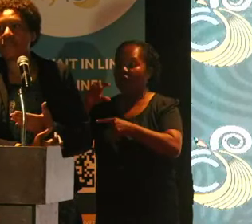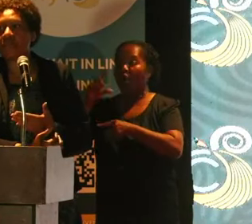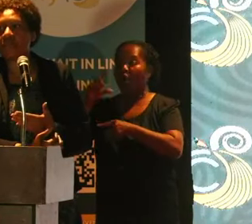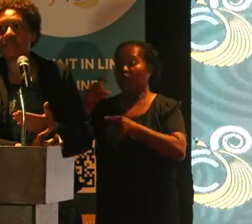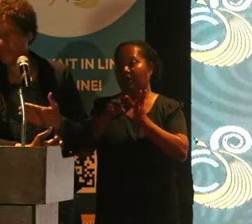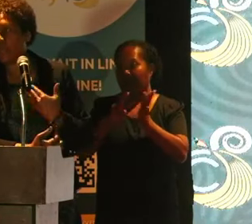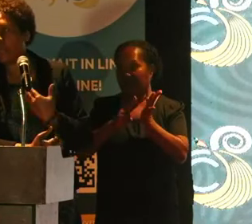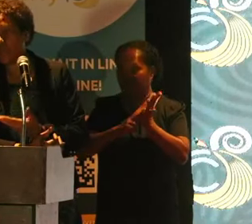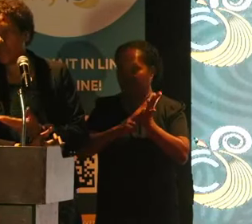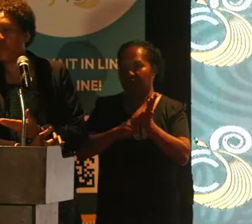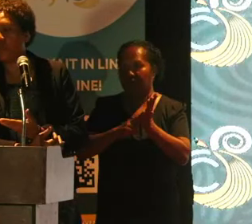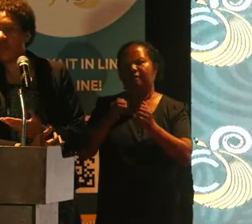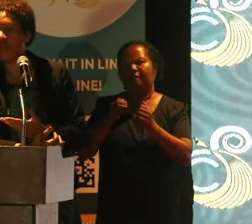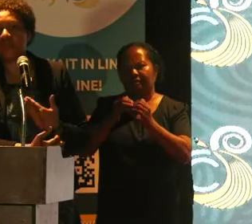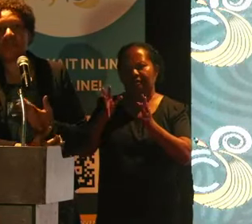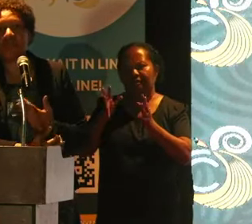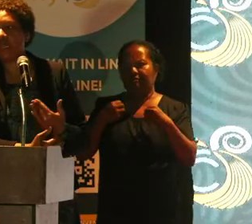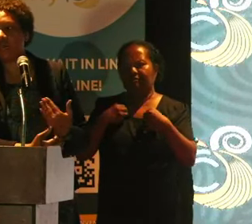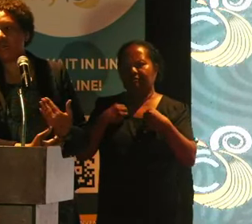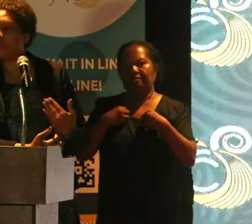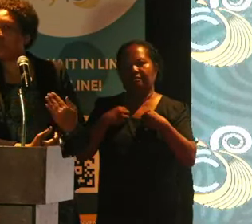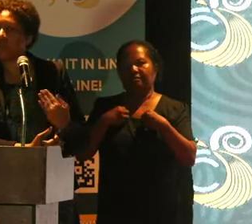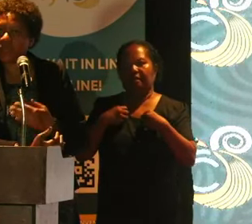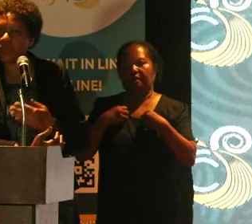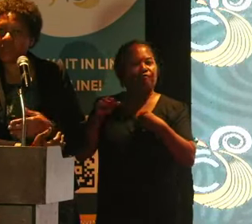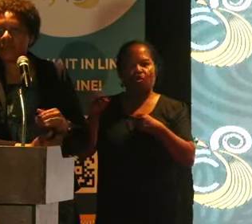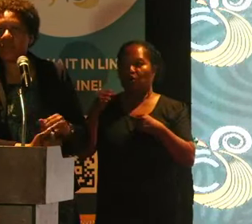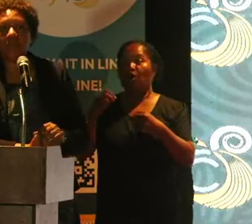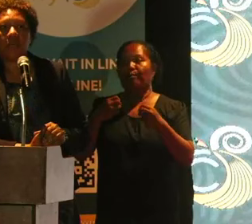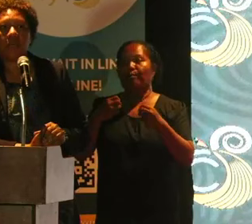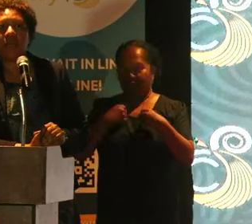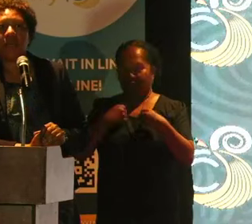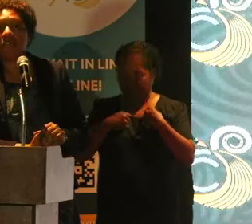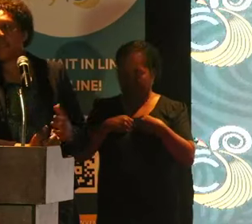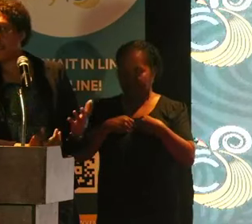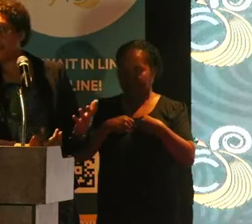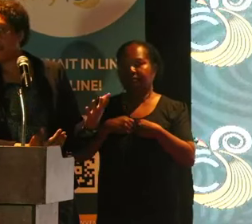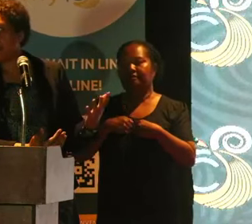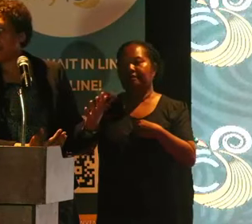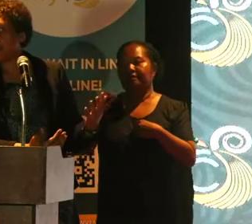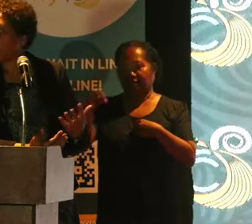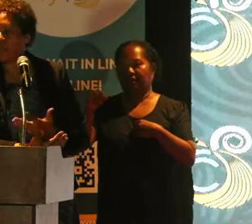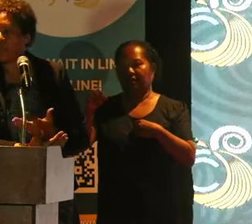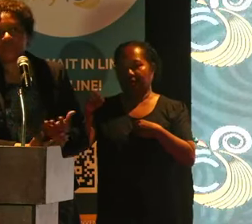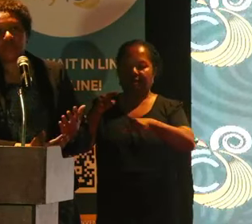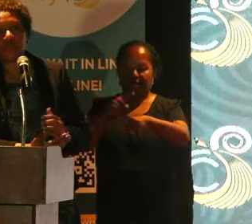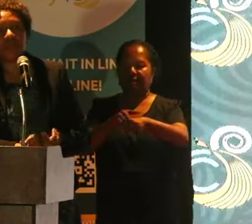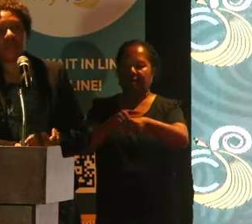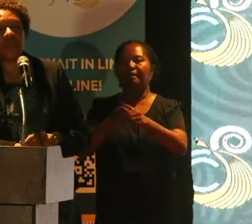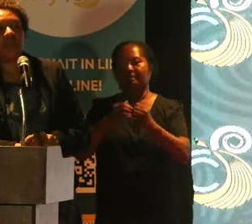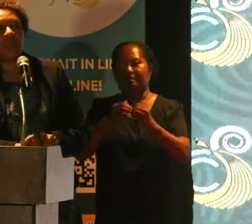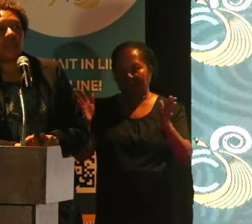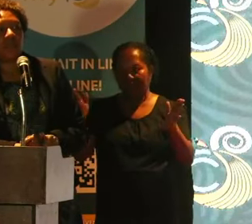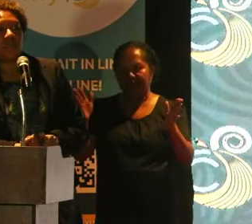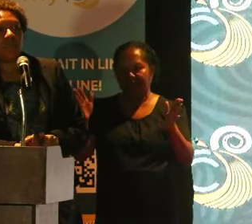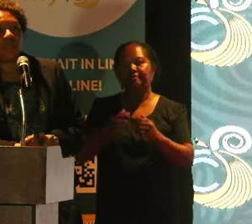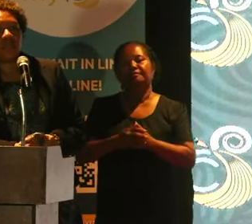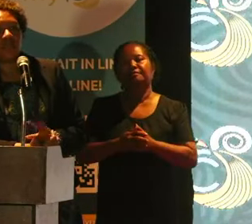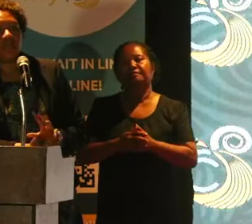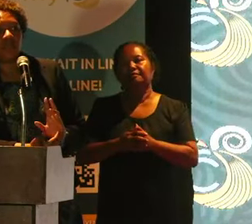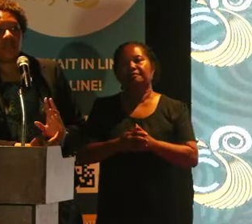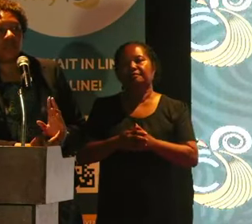to trade, you get the approvals, there won't be any problems, and you can get your trade license in time and you can start to operate.